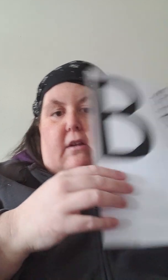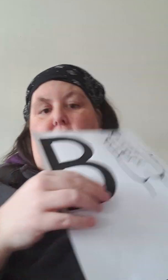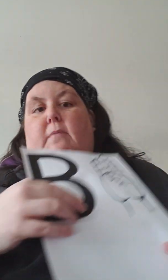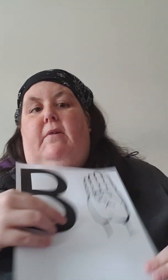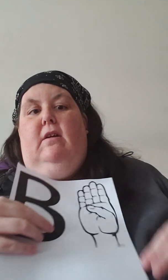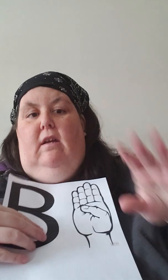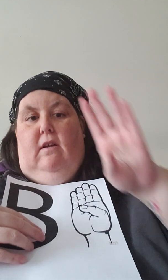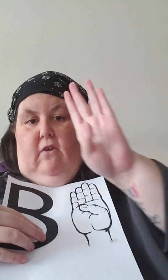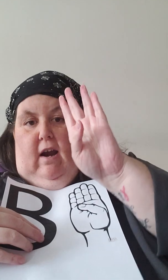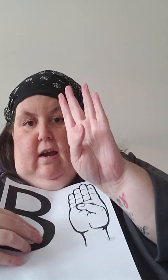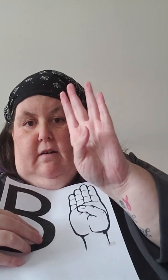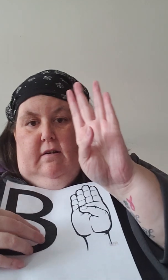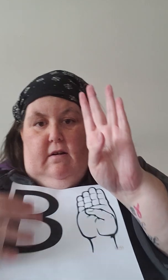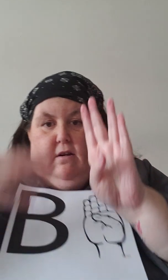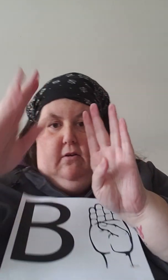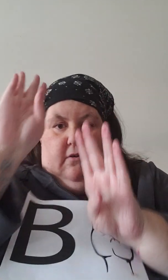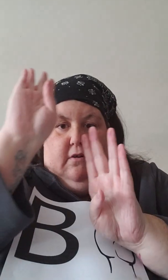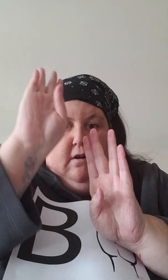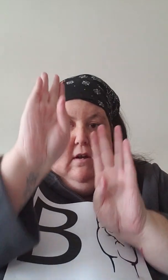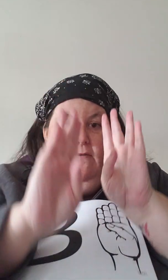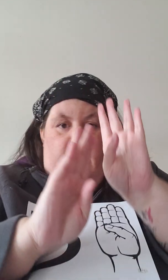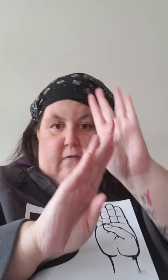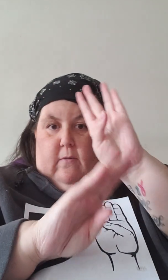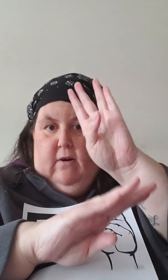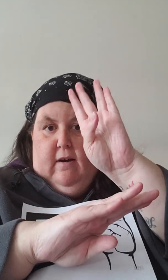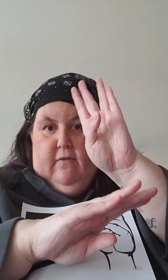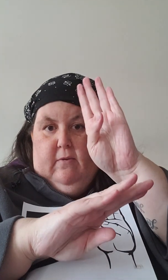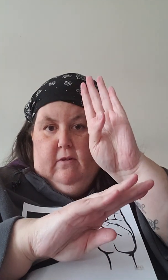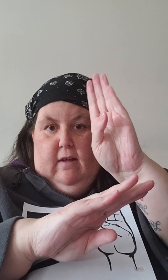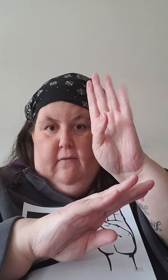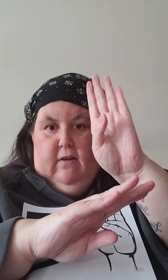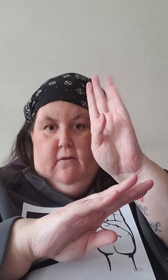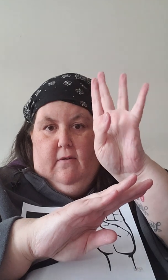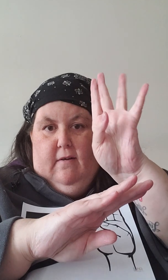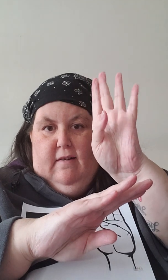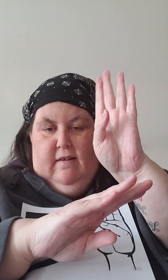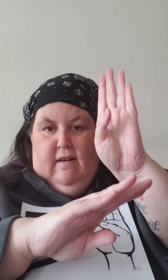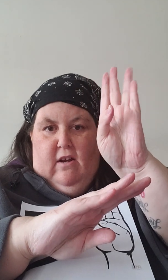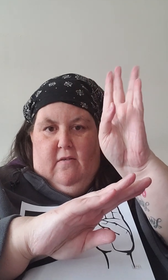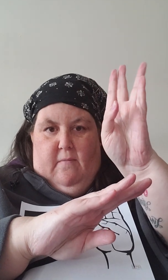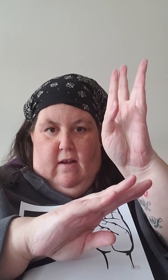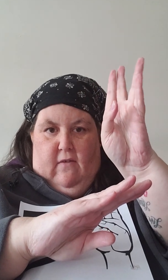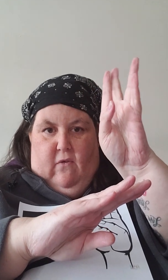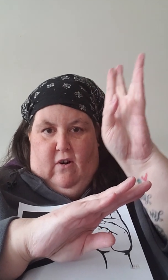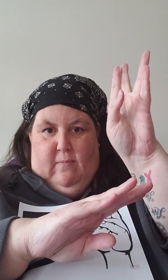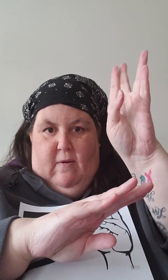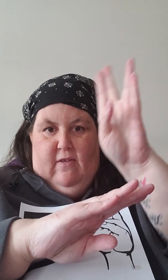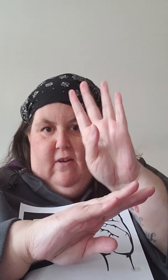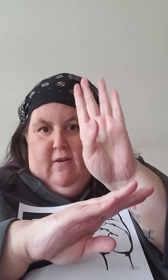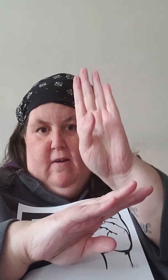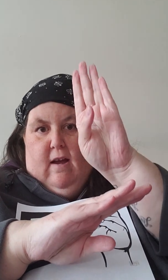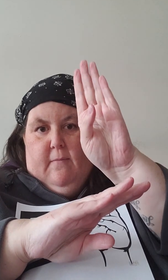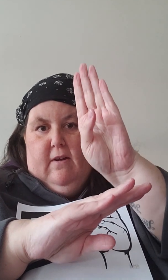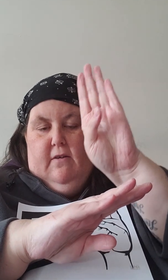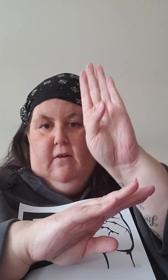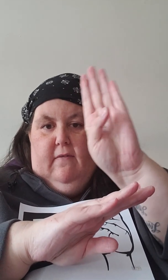can pick either hand, you know, if you feel more comfortable left. Oh, may the force be with you. But you know, if